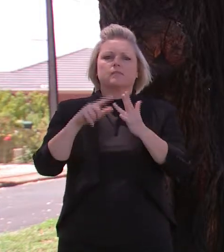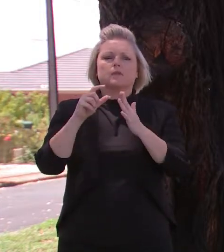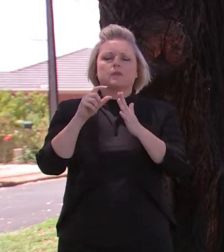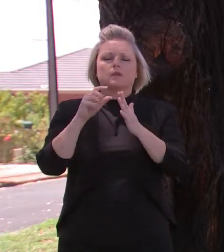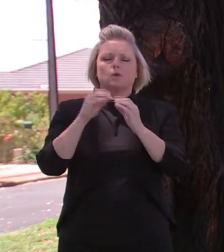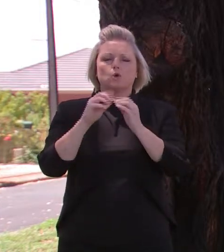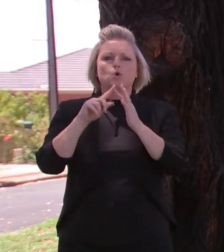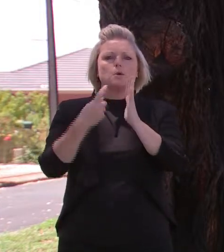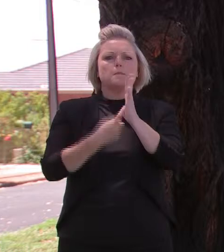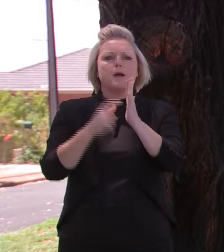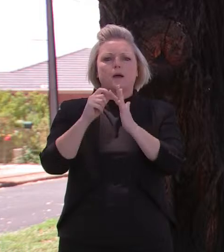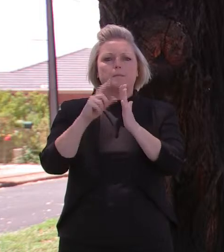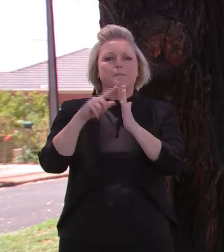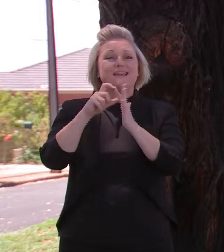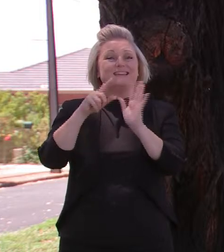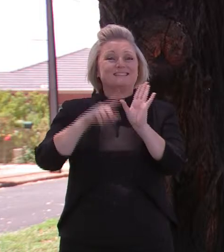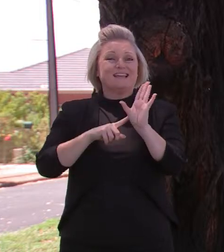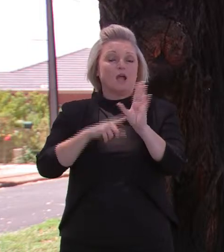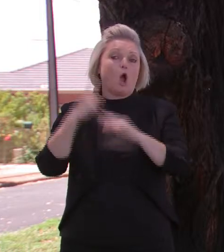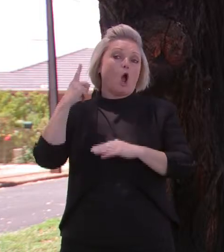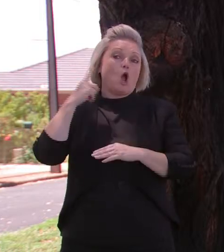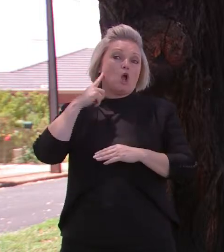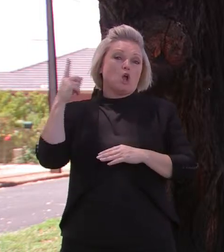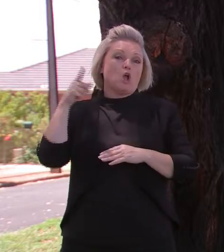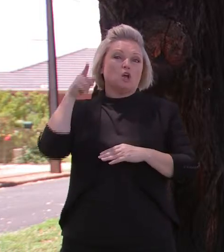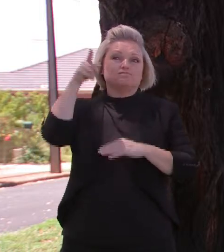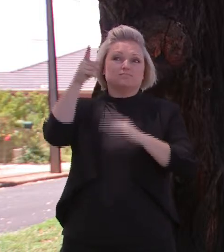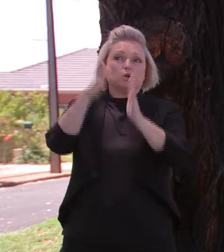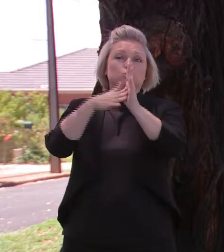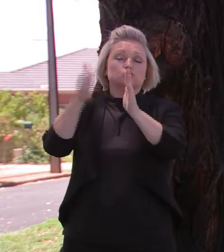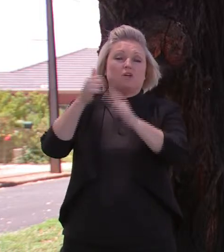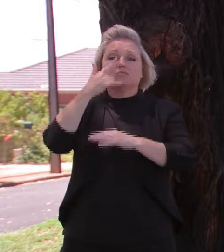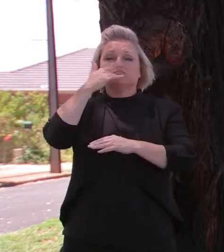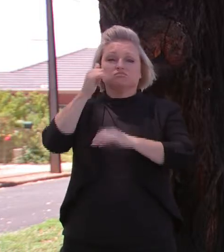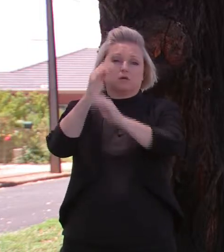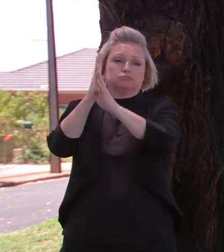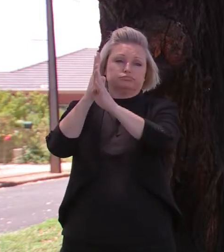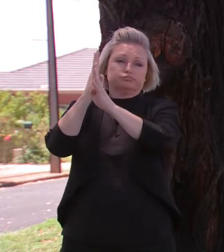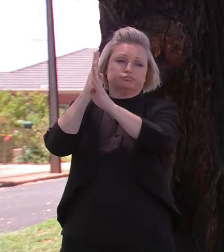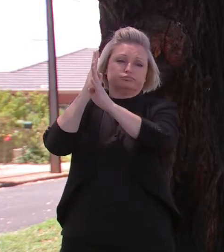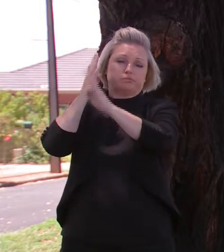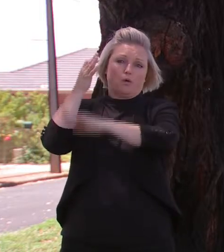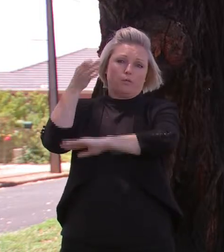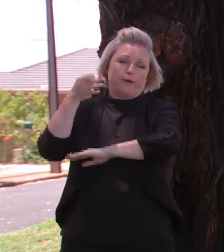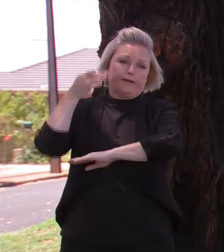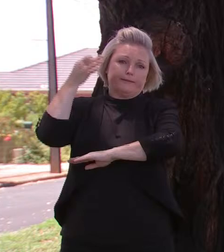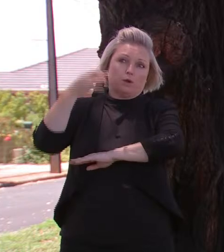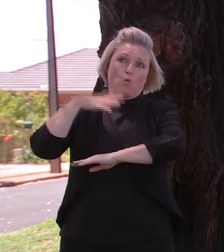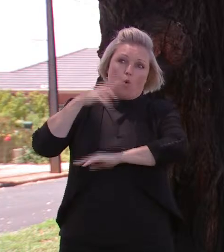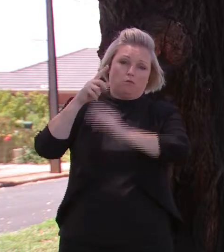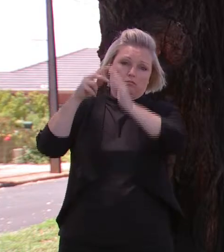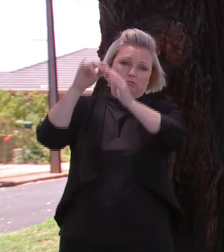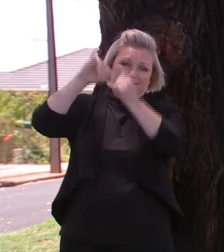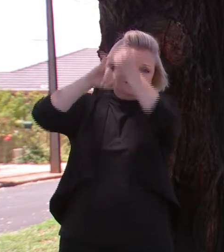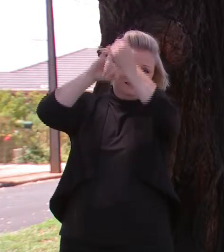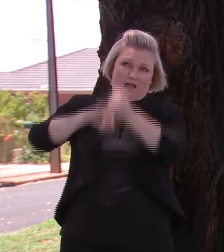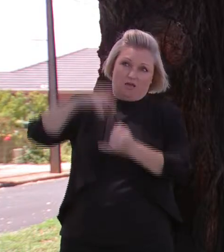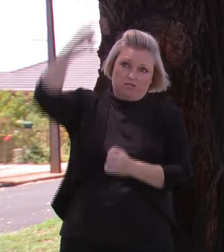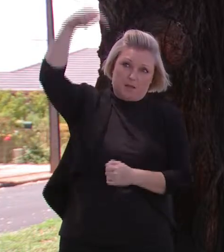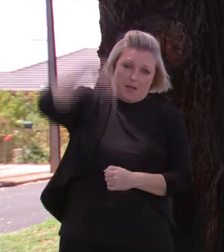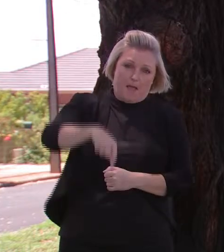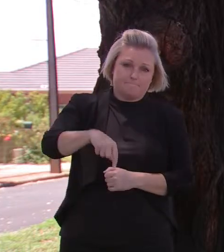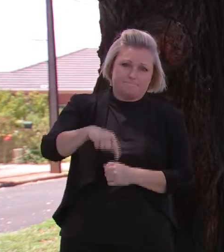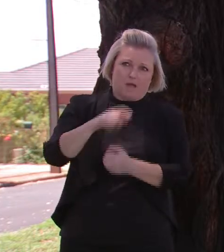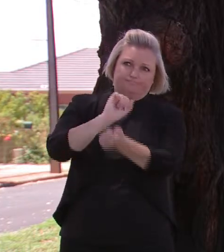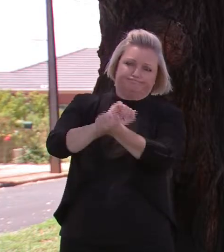south. Are you in communication with the transport companies that are there? Yeah, so we had the Emergency